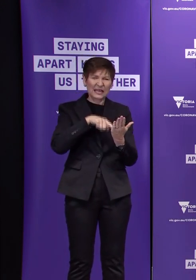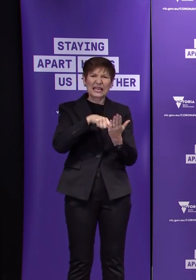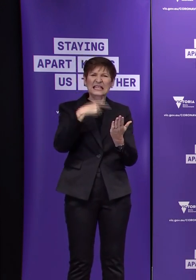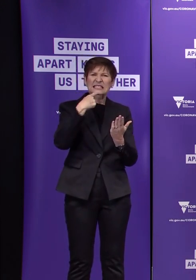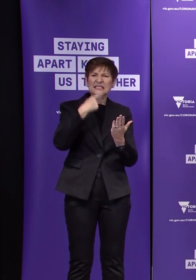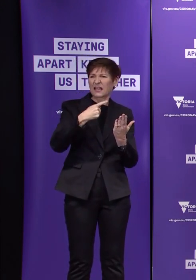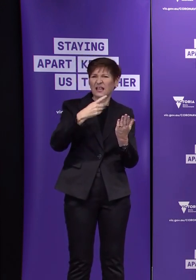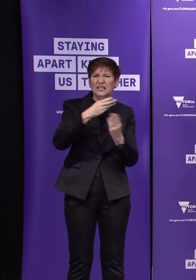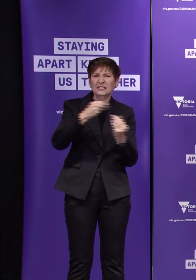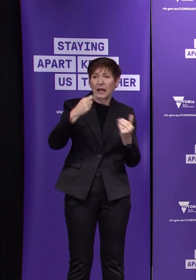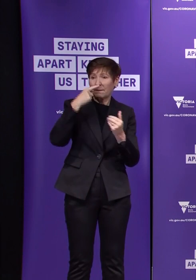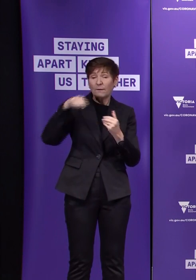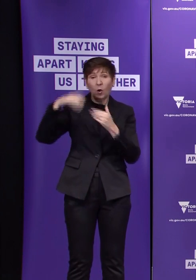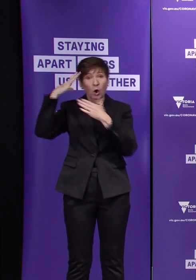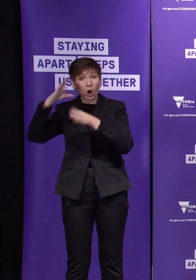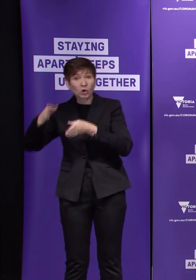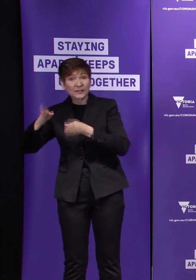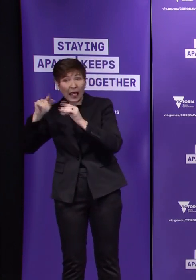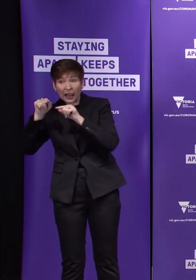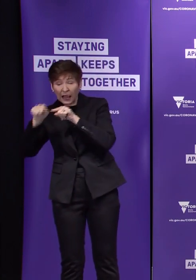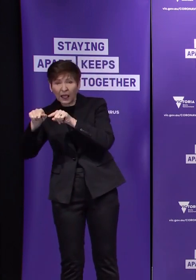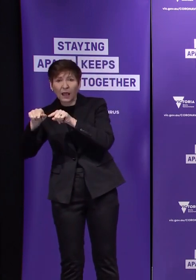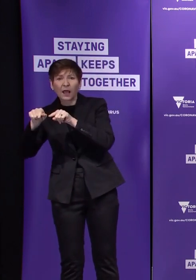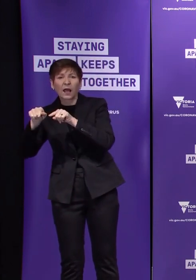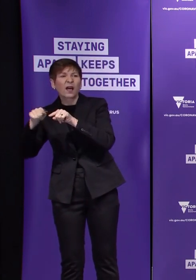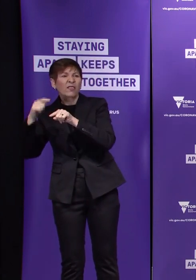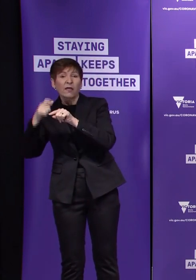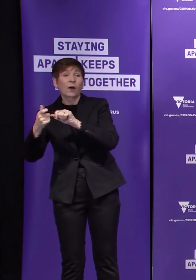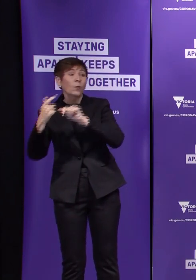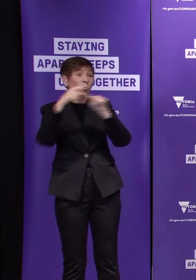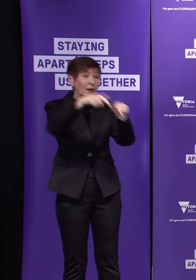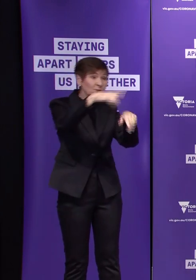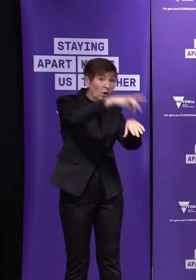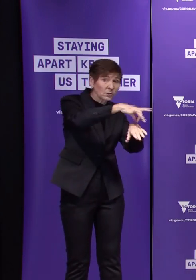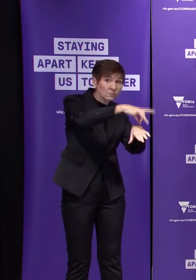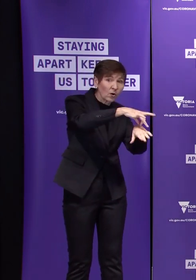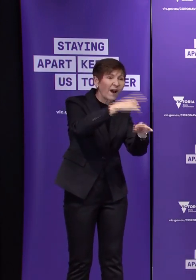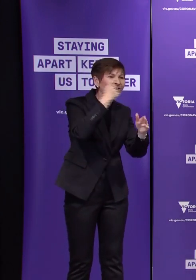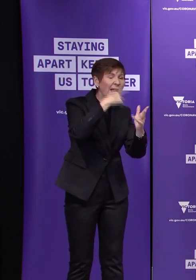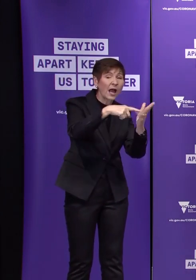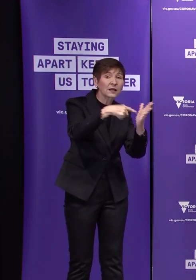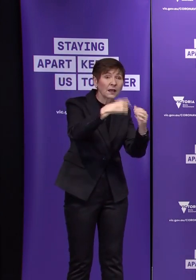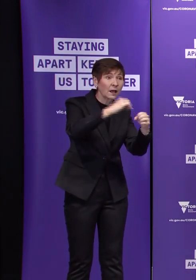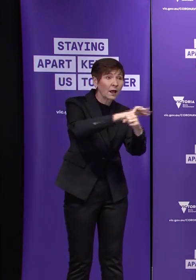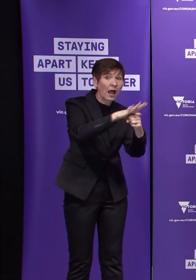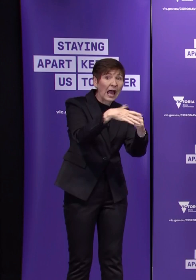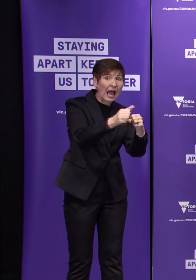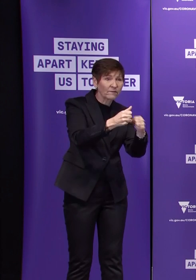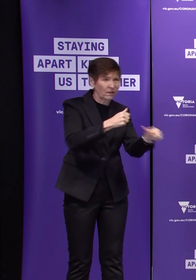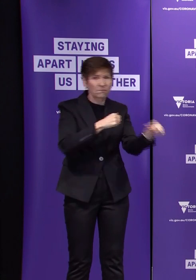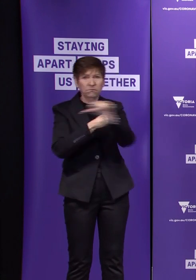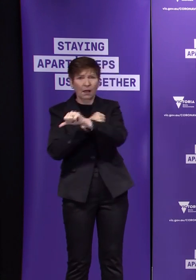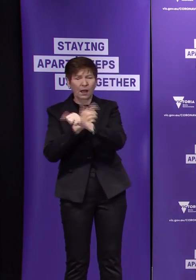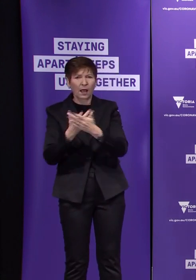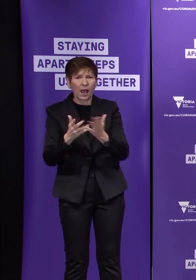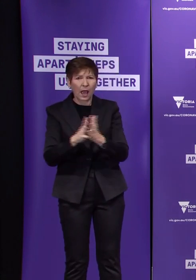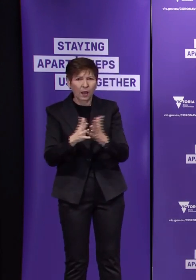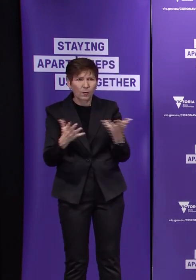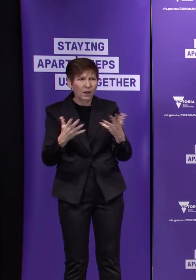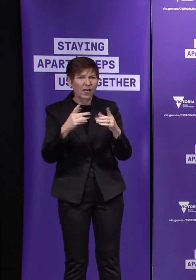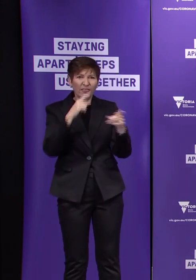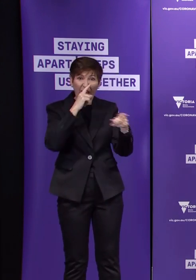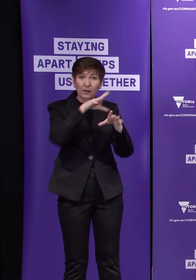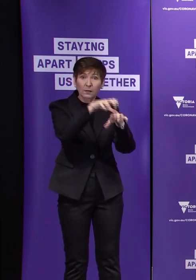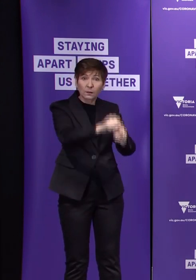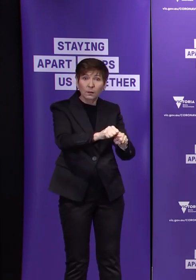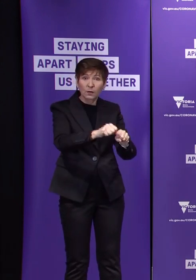again, I'm not quarrelling with whether it was sent or not. That's not really a matter for me. I can't really judge that, but I'm sure that those matters will be